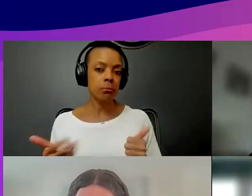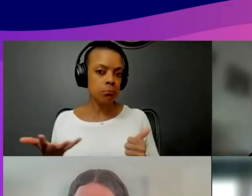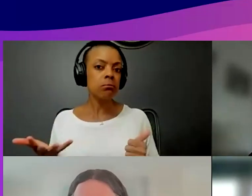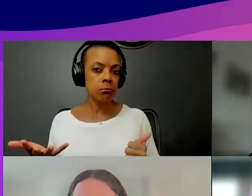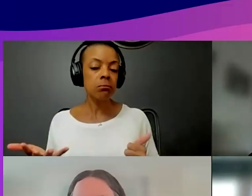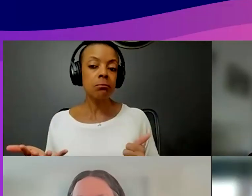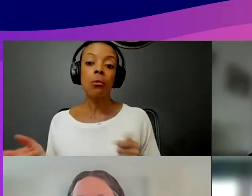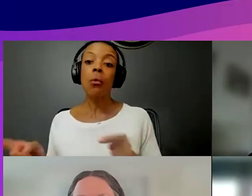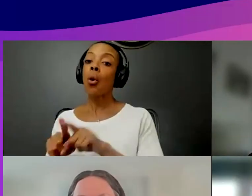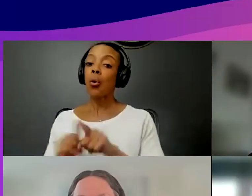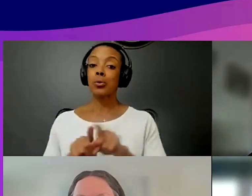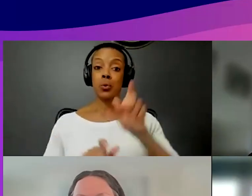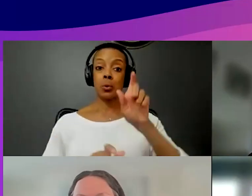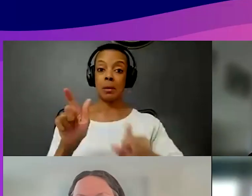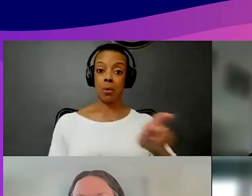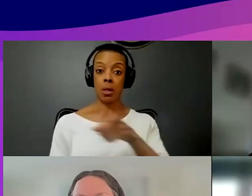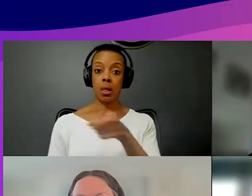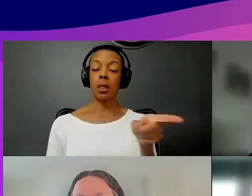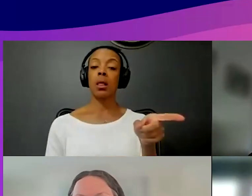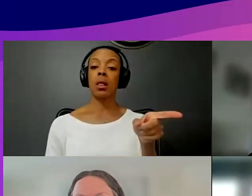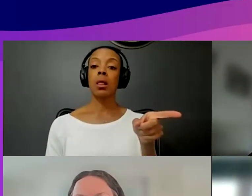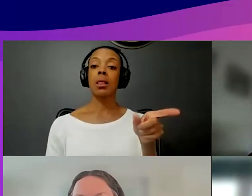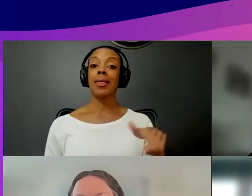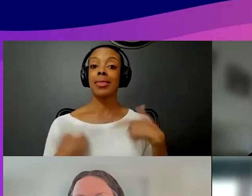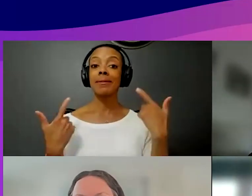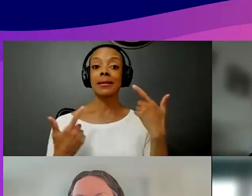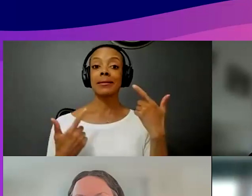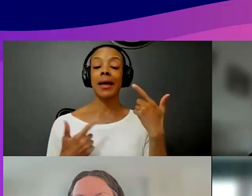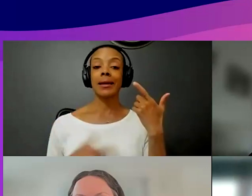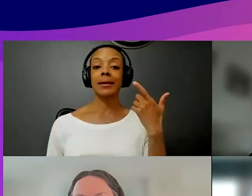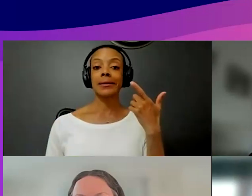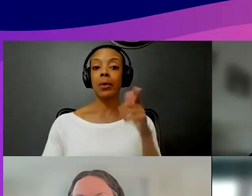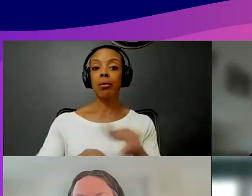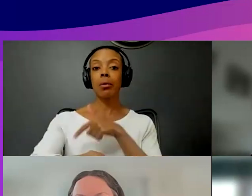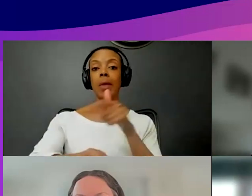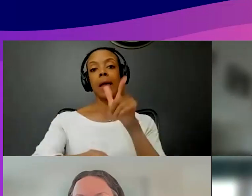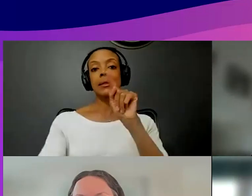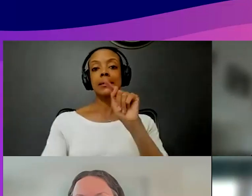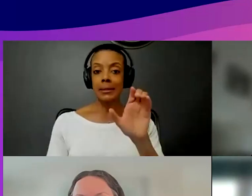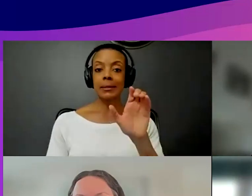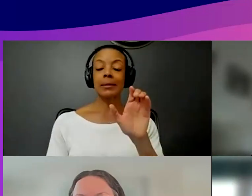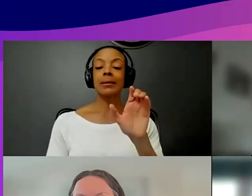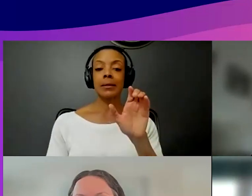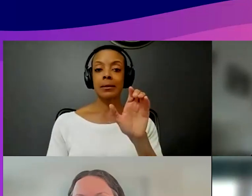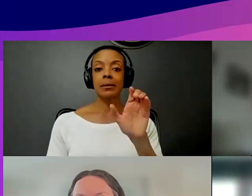people are living in seniors residence and they are considered